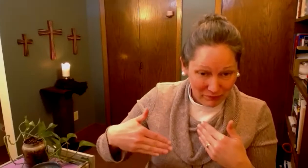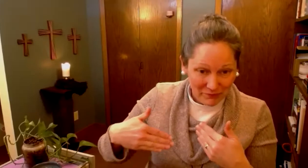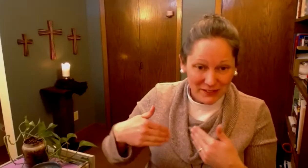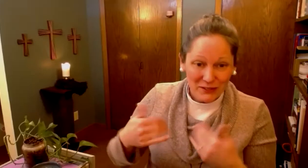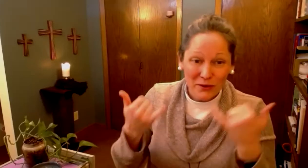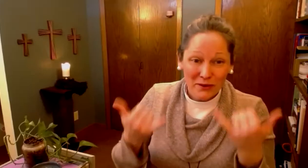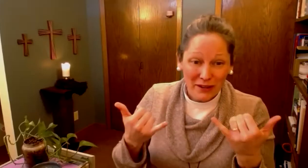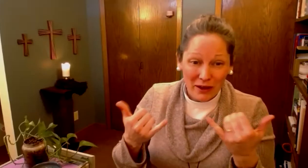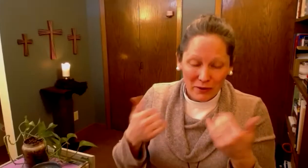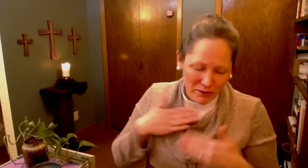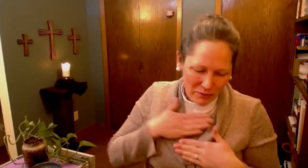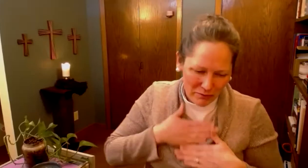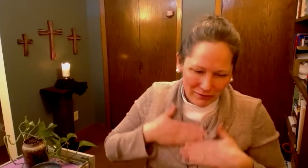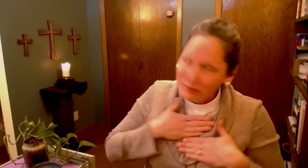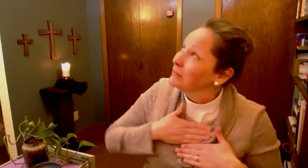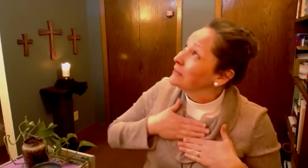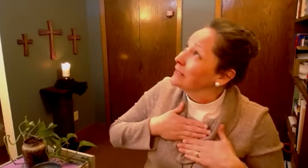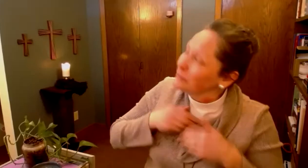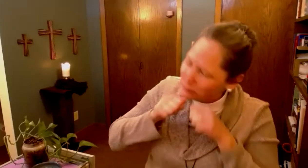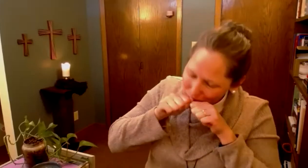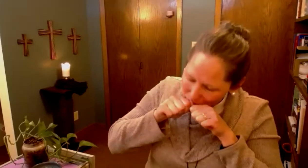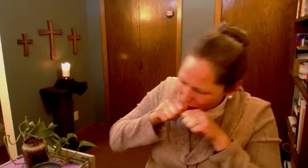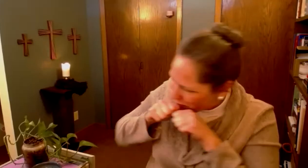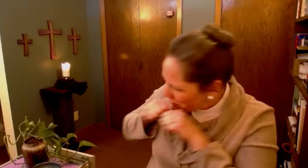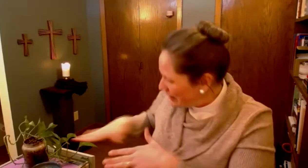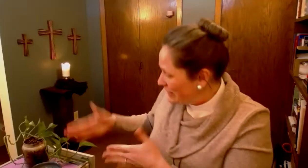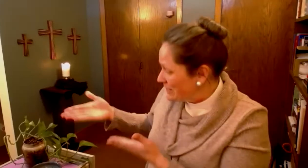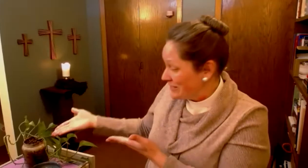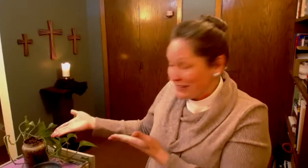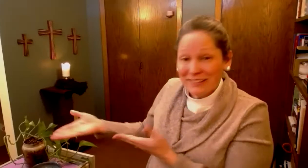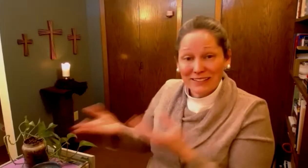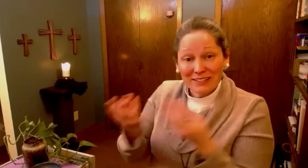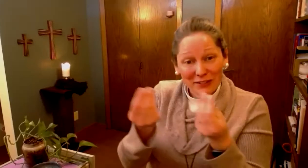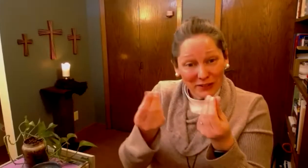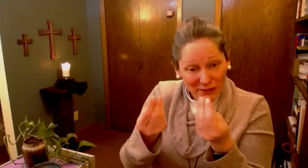you created us out of the dust of the earth.